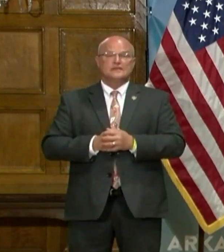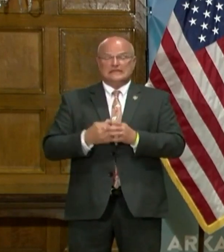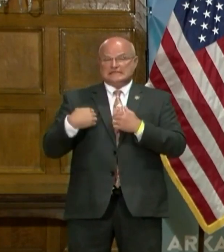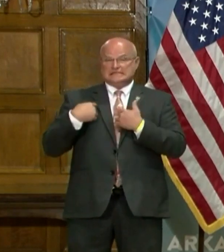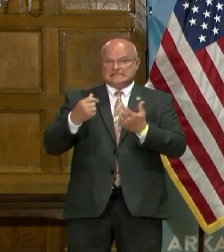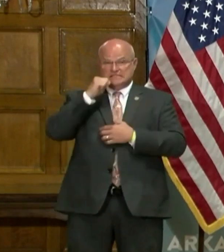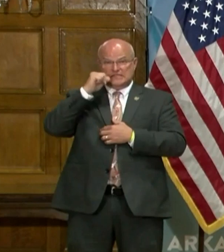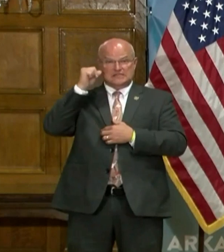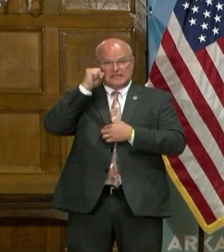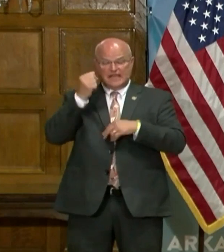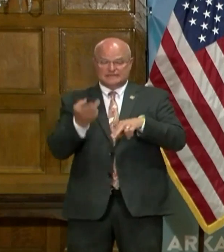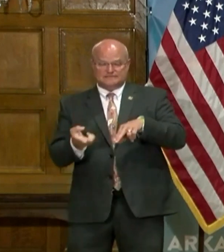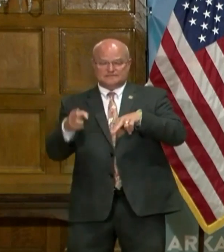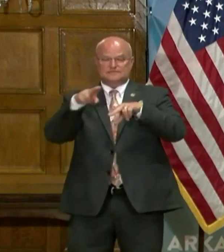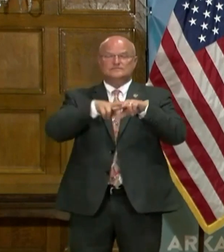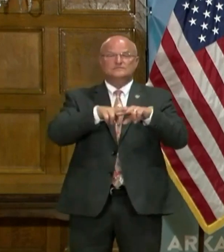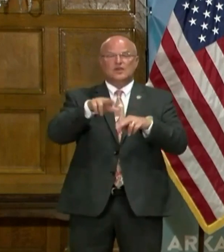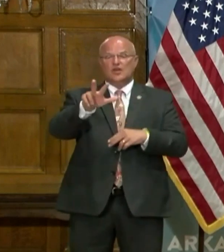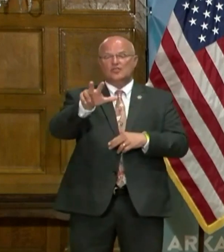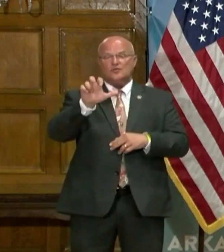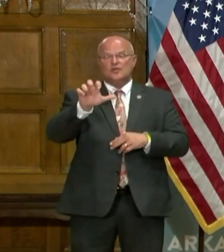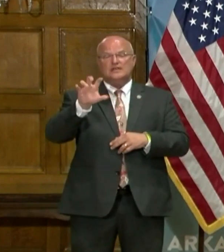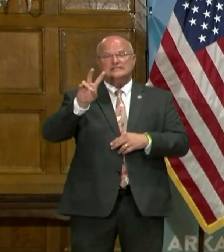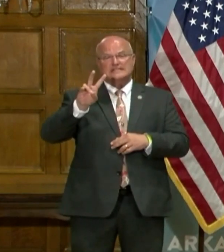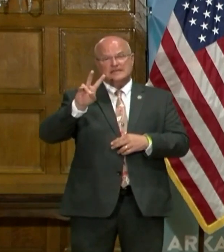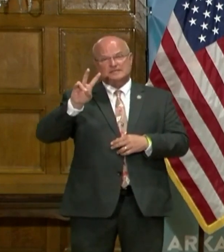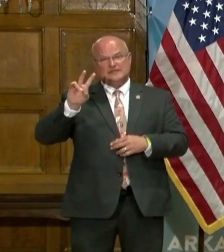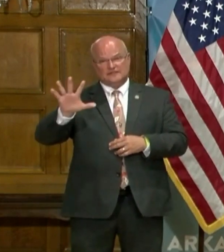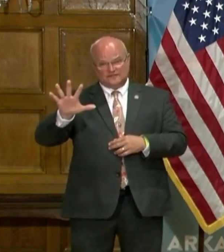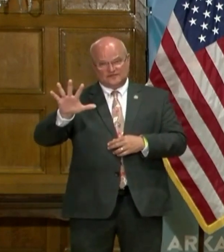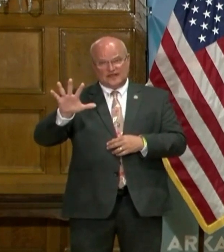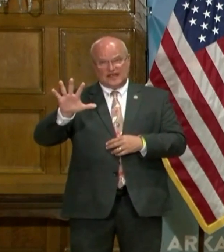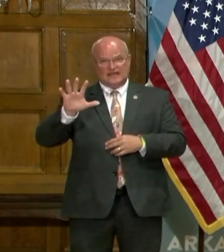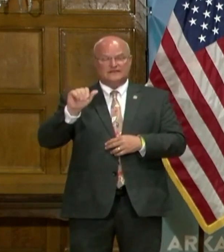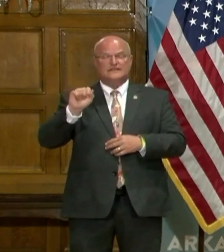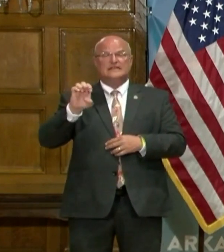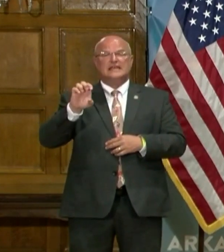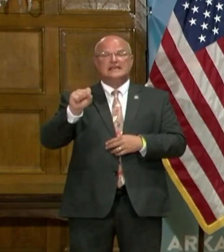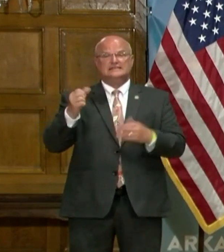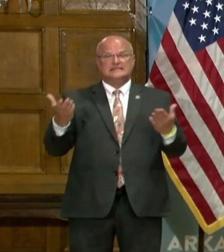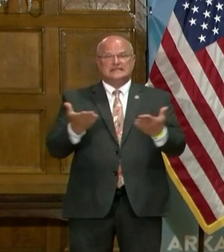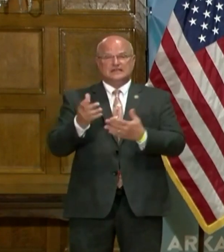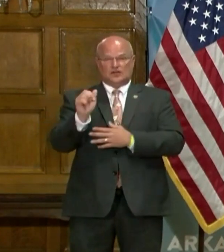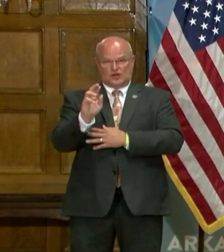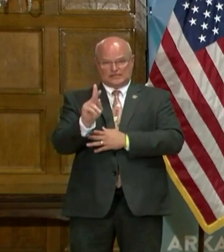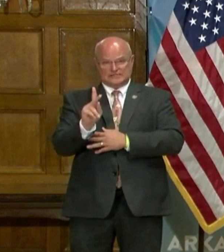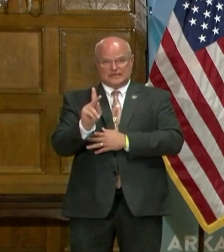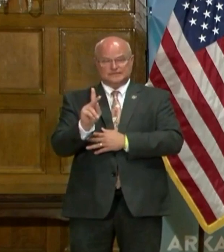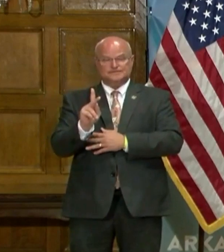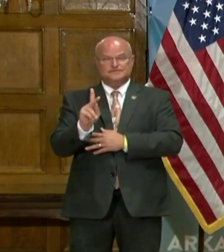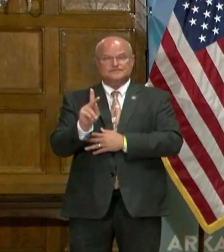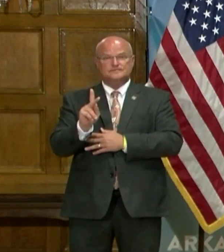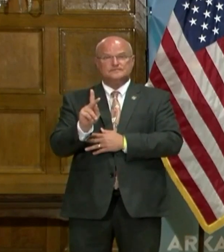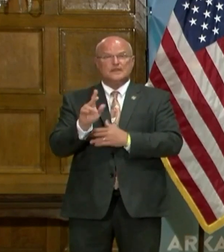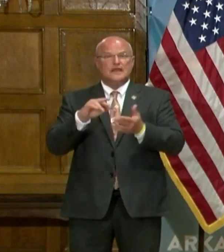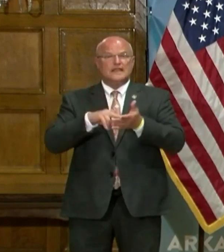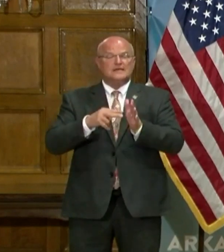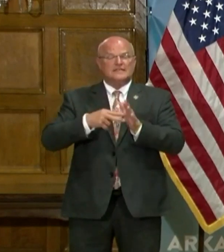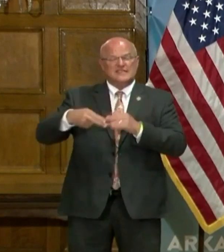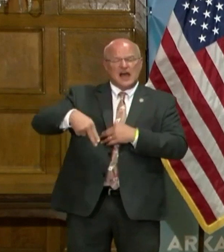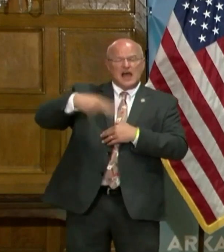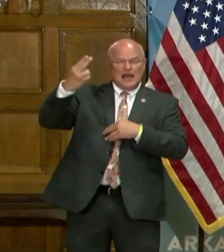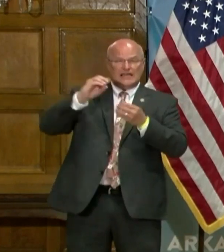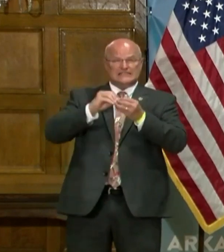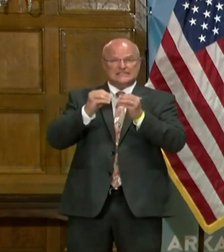Since yesterday, we have an additional 375 cases here in Arkansas, which is the